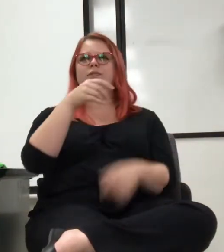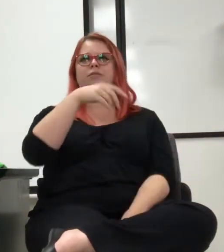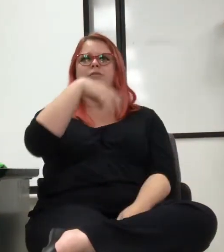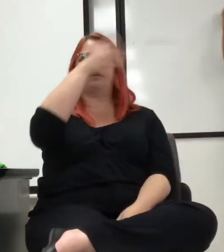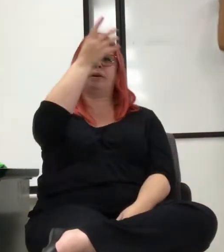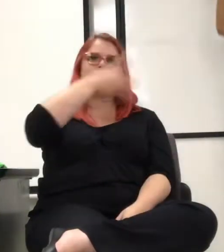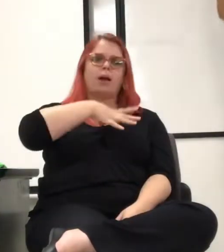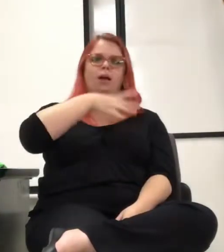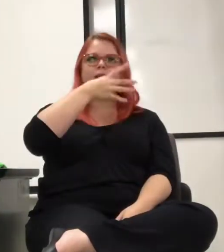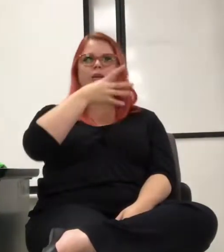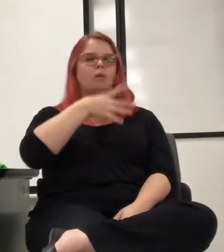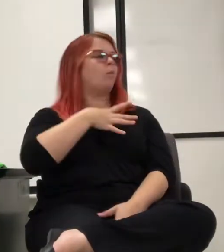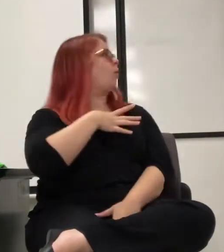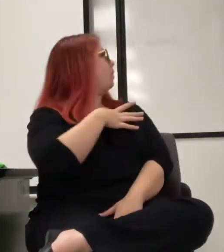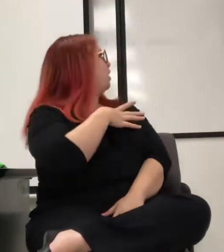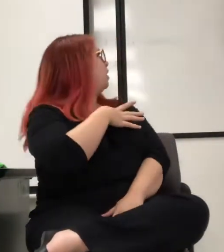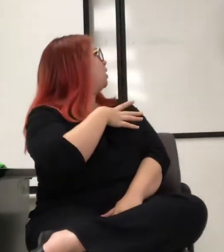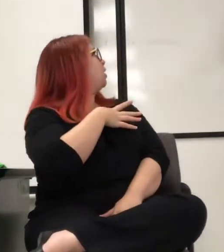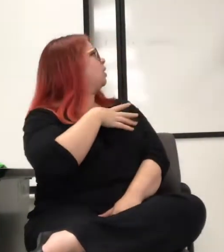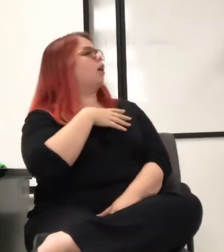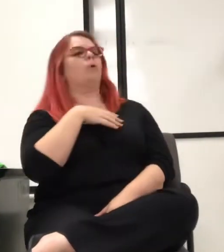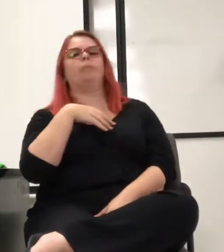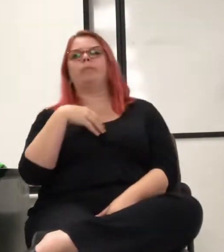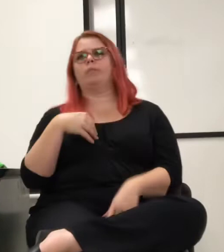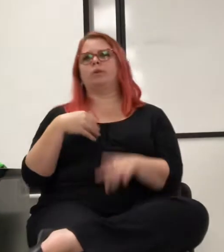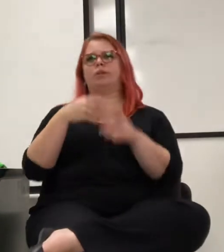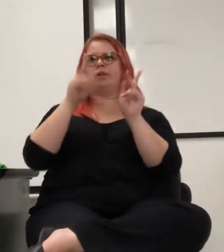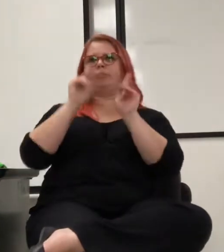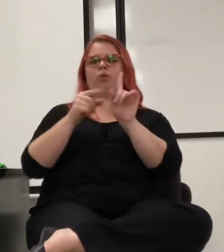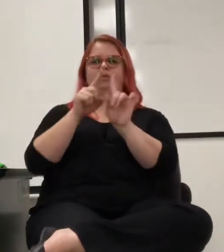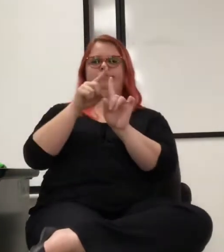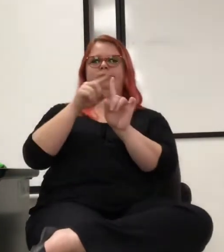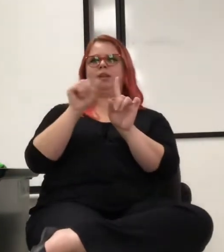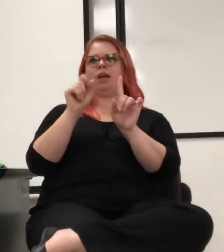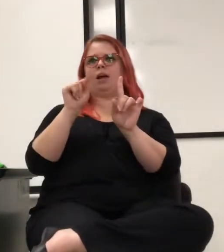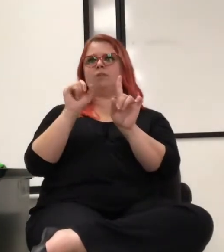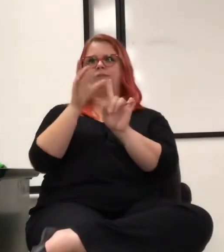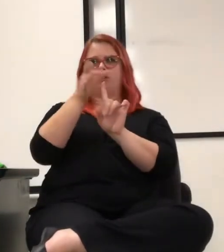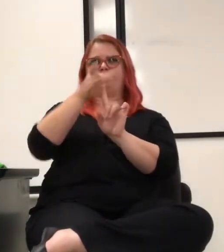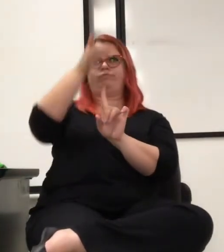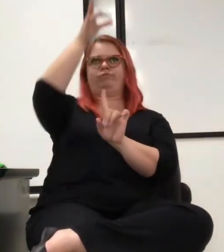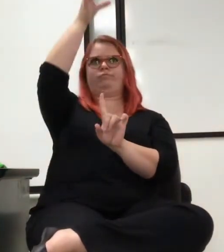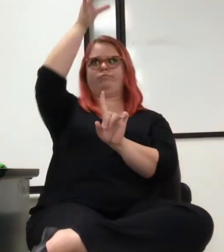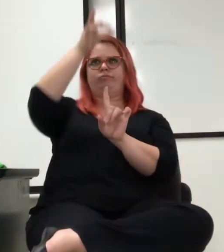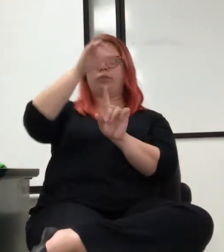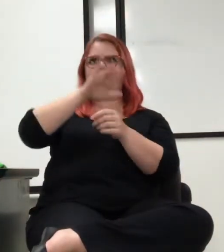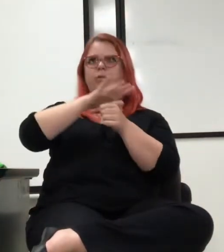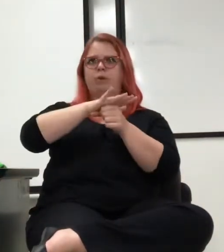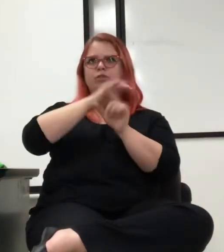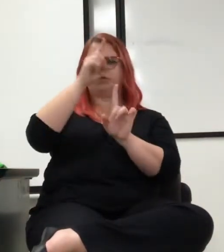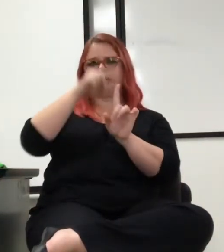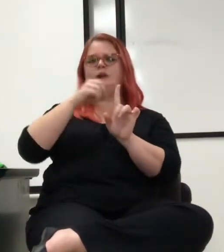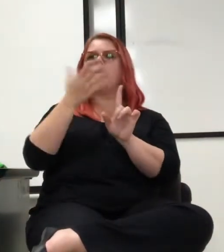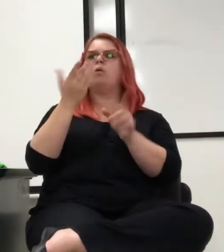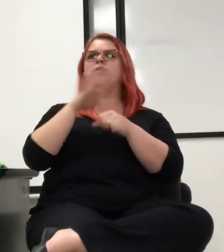woman underneath an atmosphere of air. And what's the number? What's atmospheric pressure?